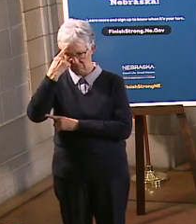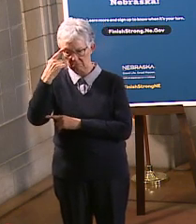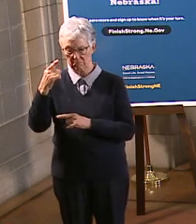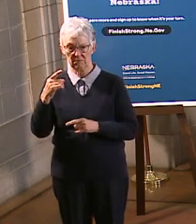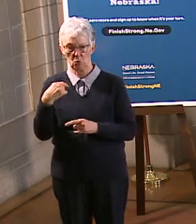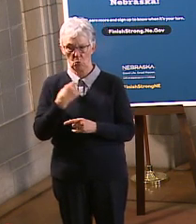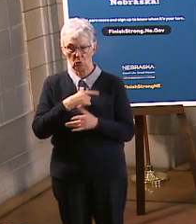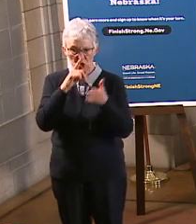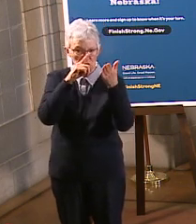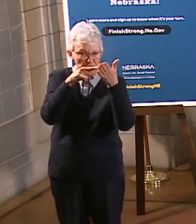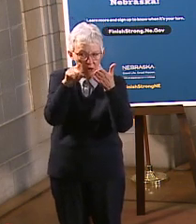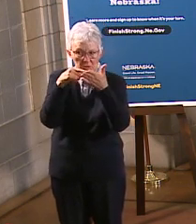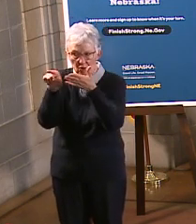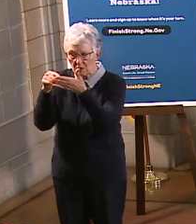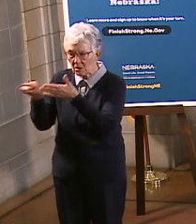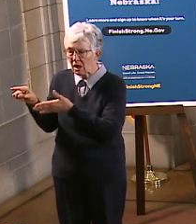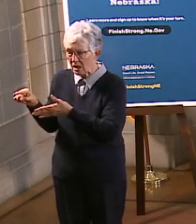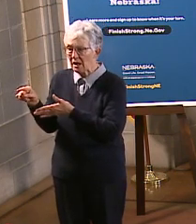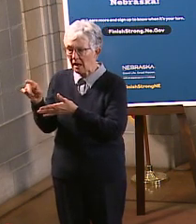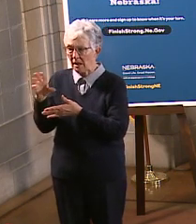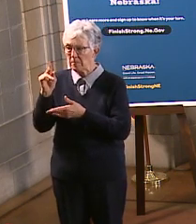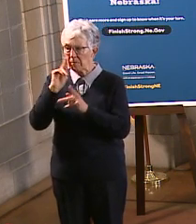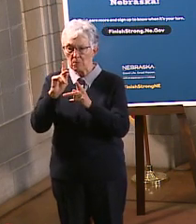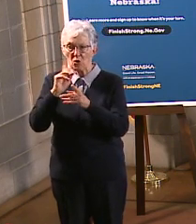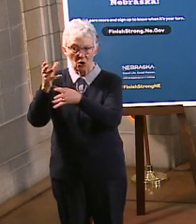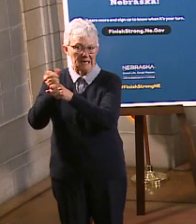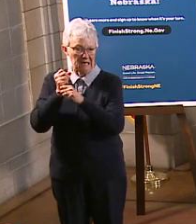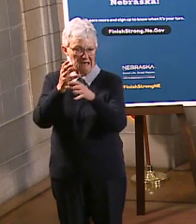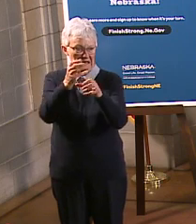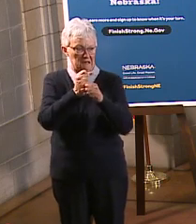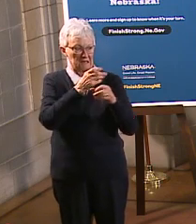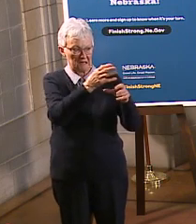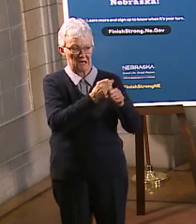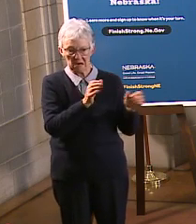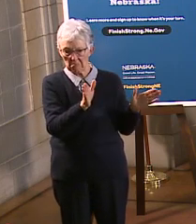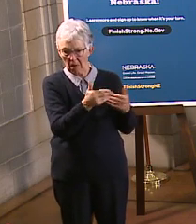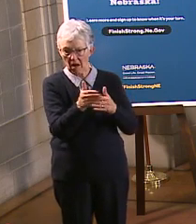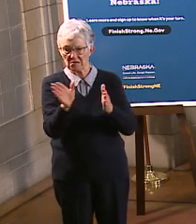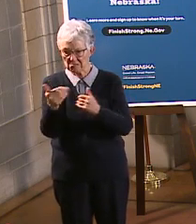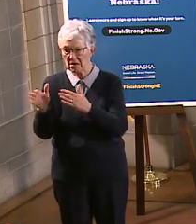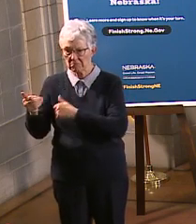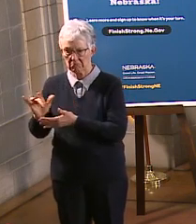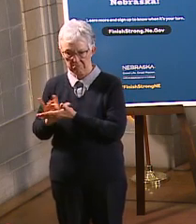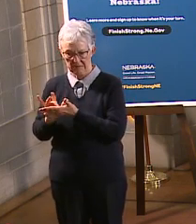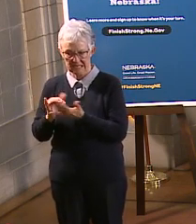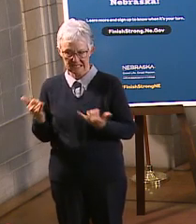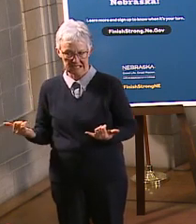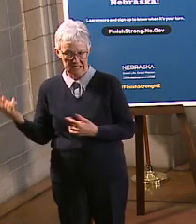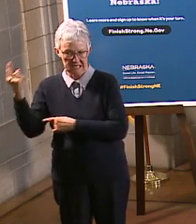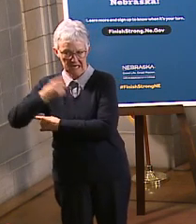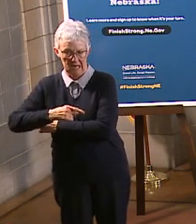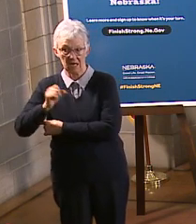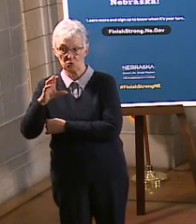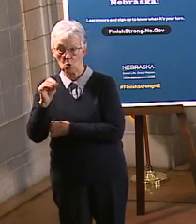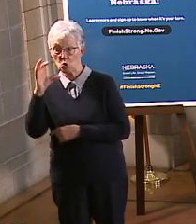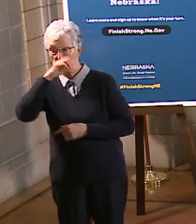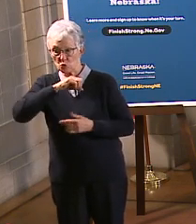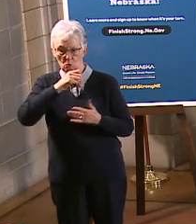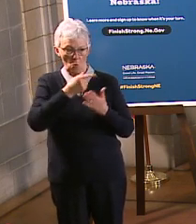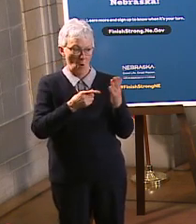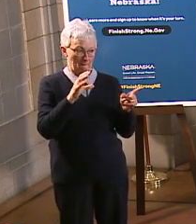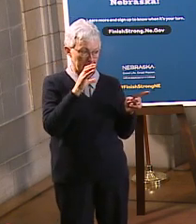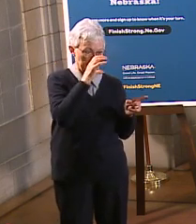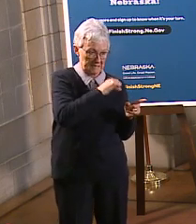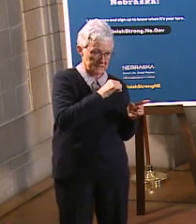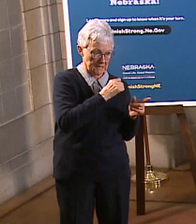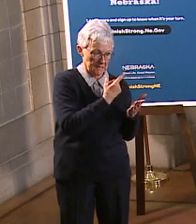different folks around the state. Shipments are coming in today, so we're expecting that all the vaccines we did not receive last week should be in by